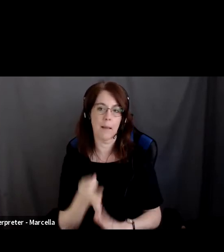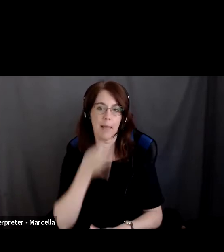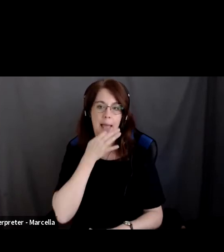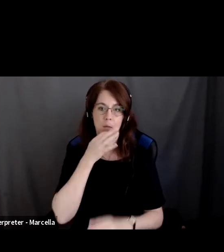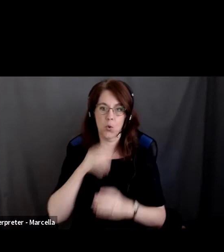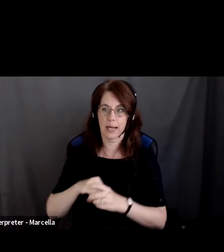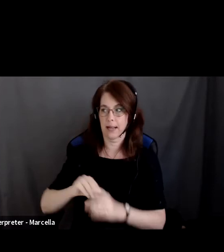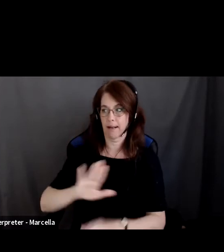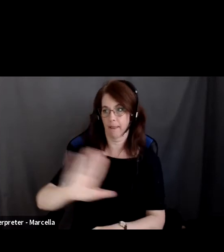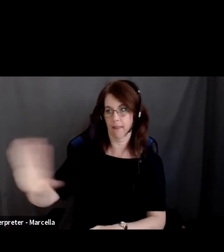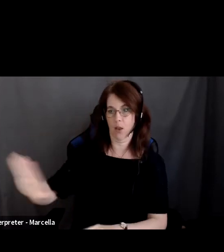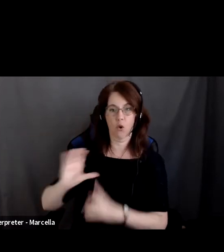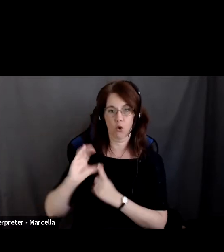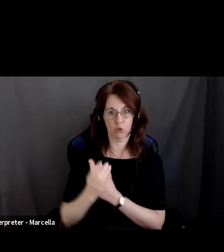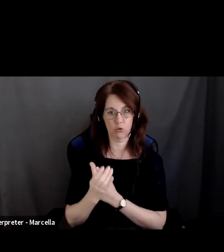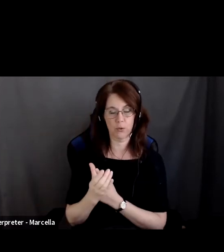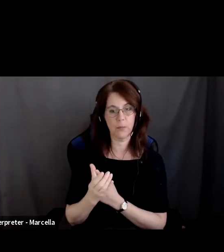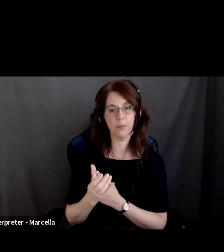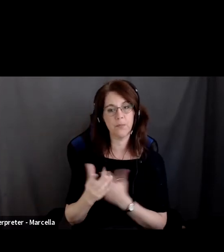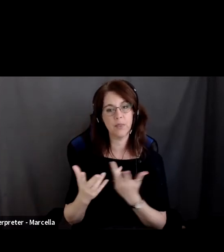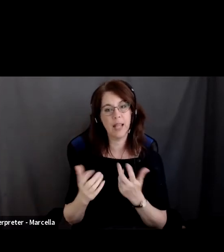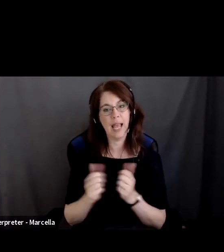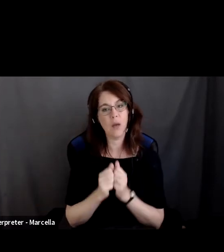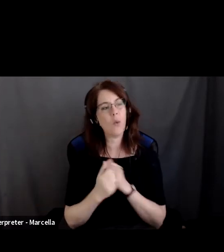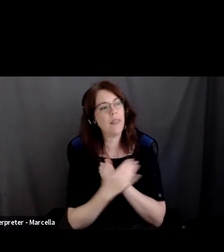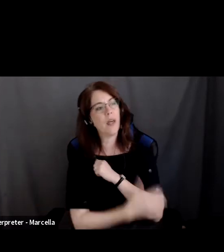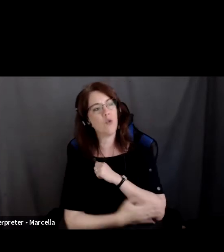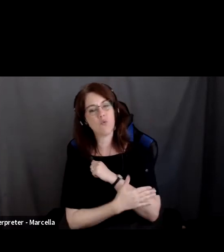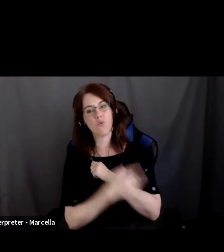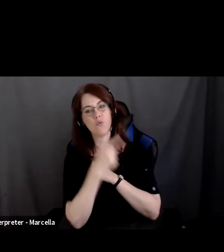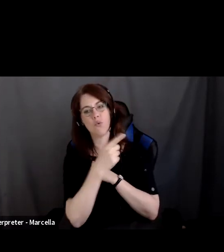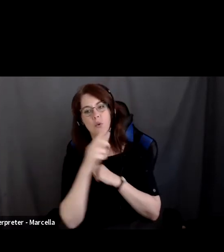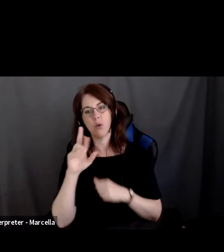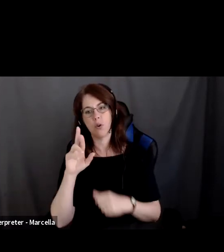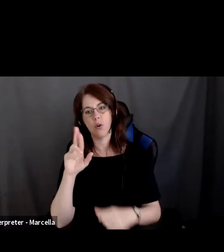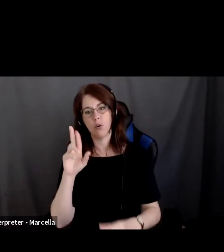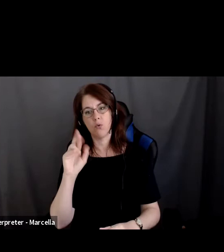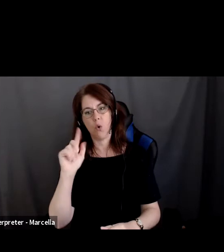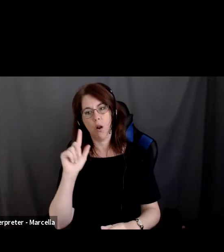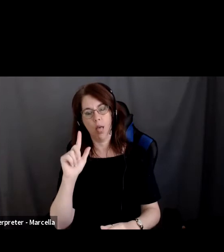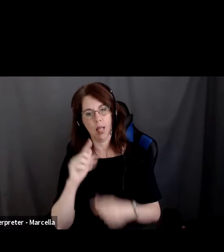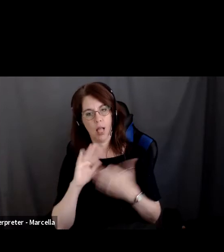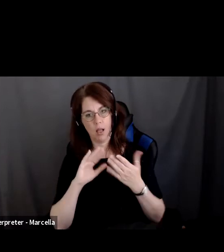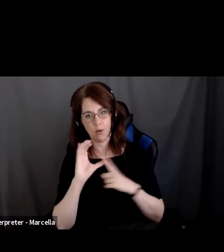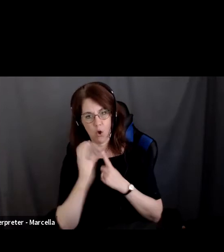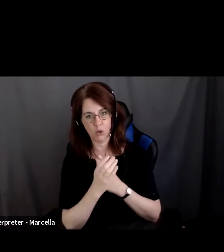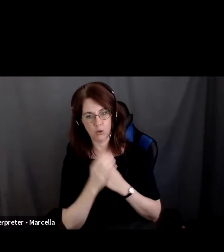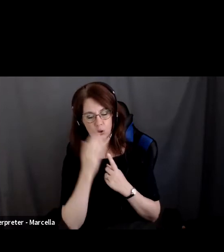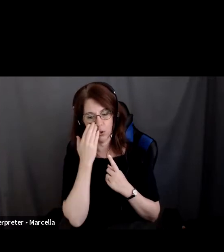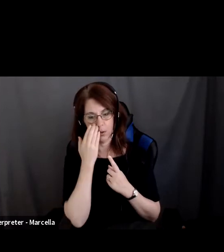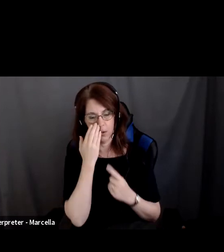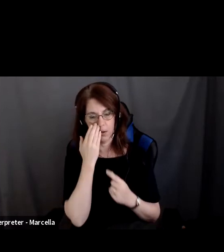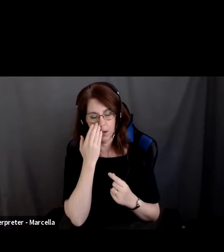culture. And with rural culture, just coming from a place